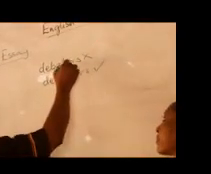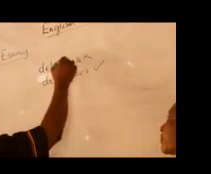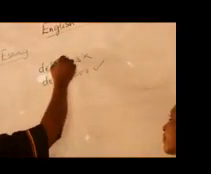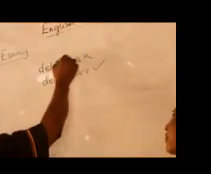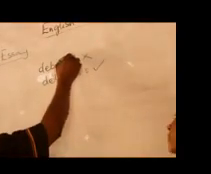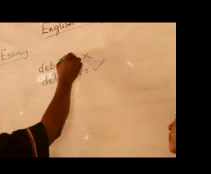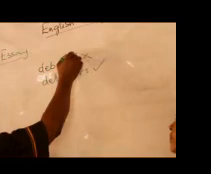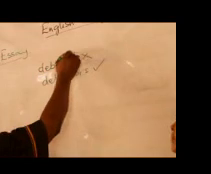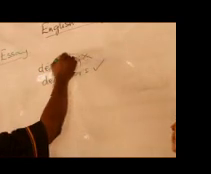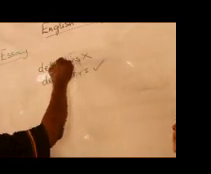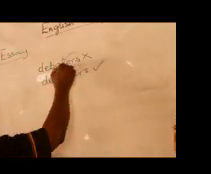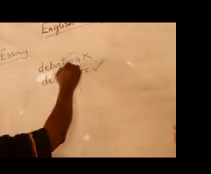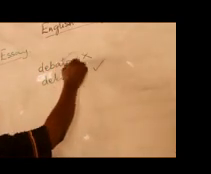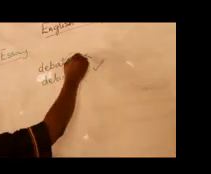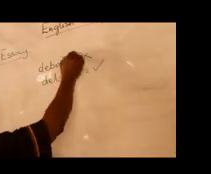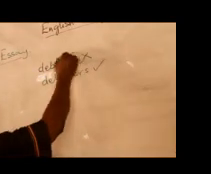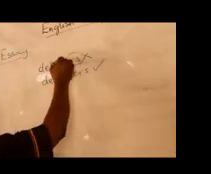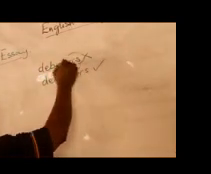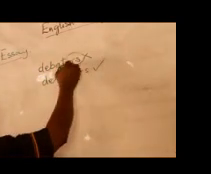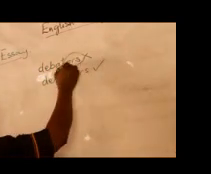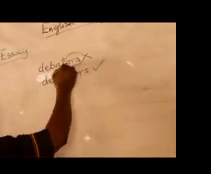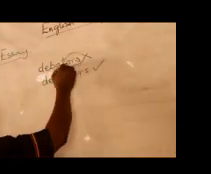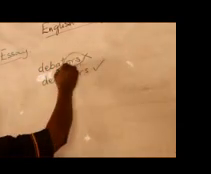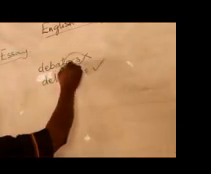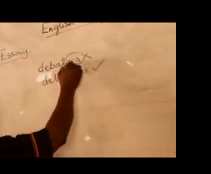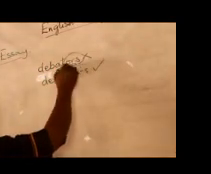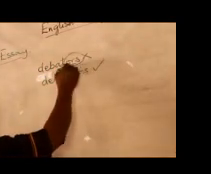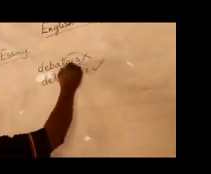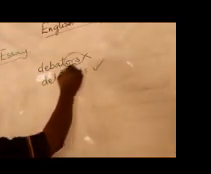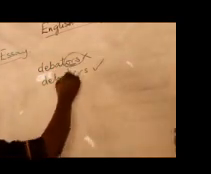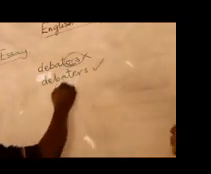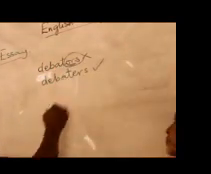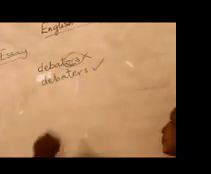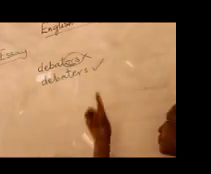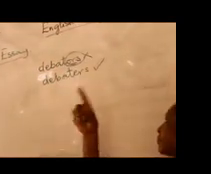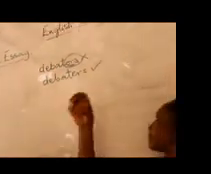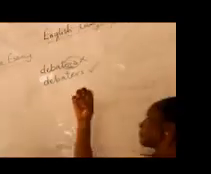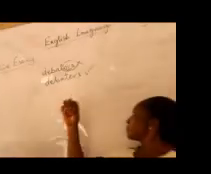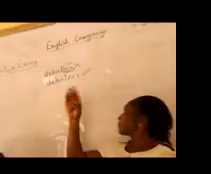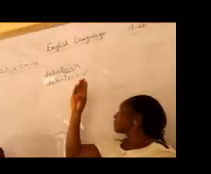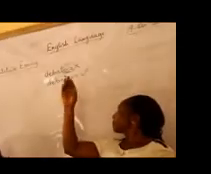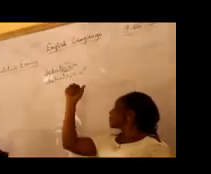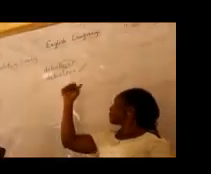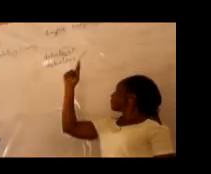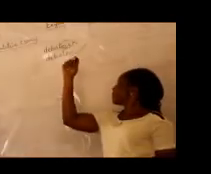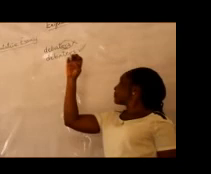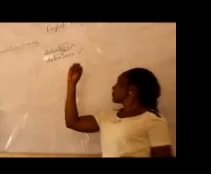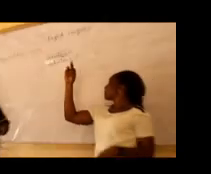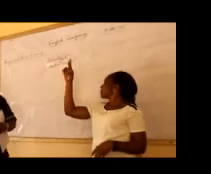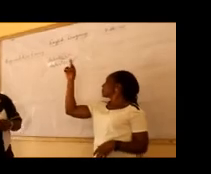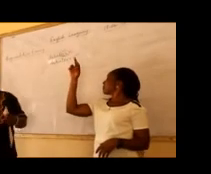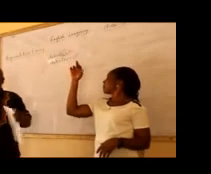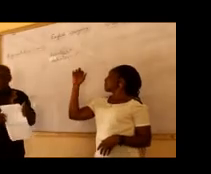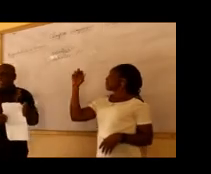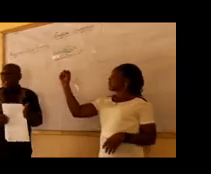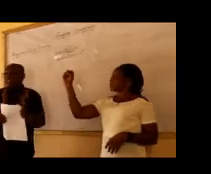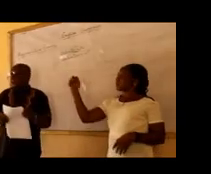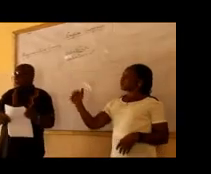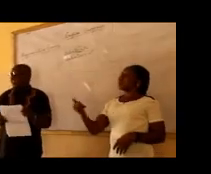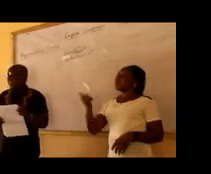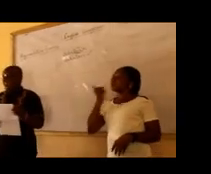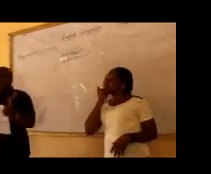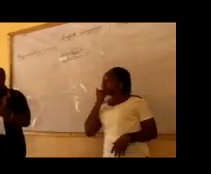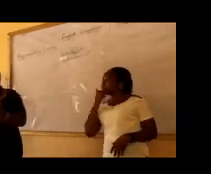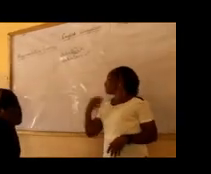not only that it will be circled, it will be underlined. Anything that is underlined is